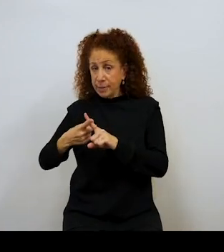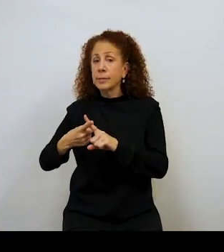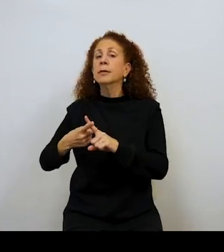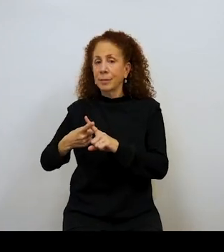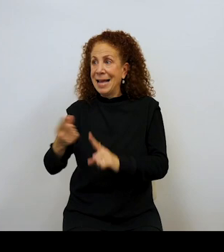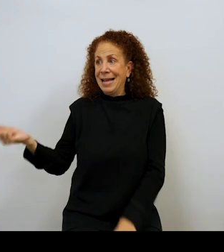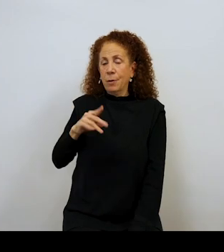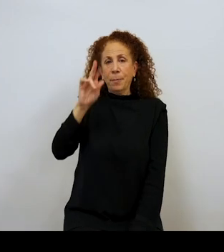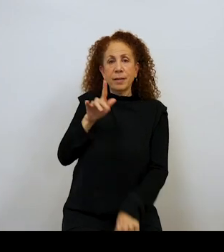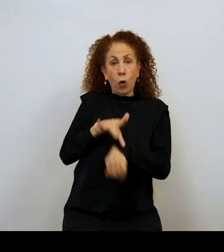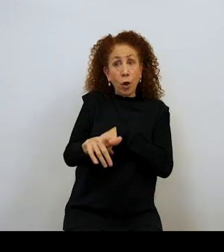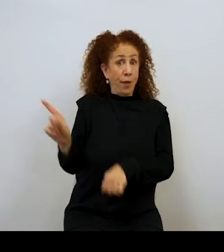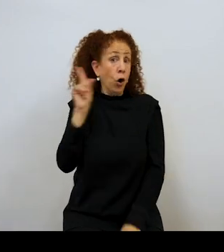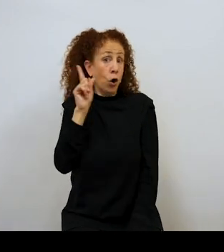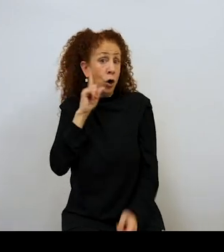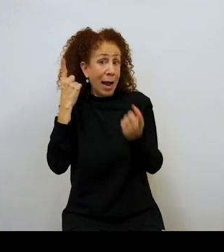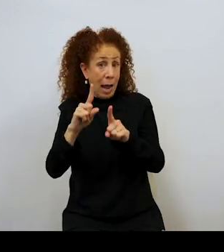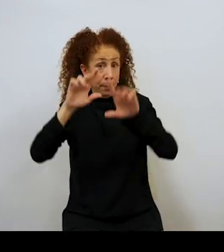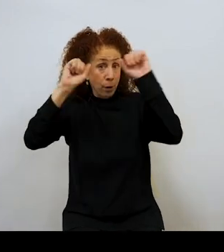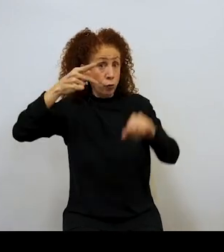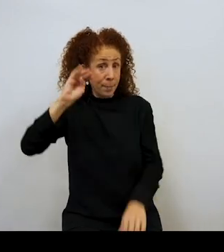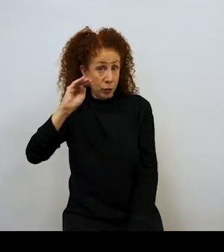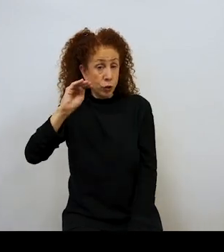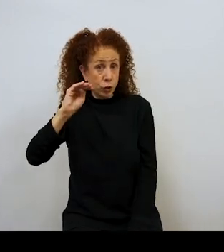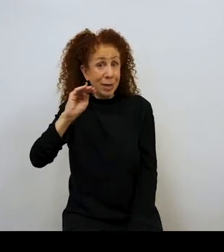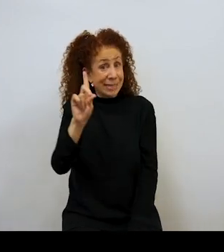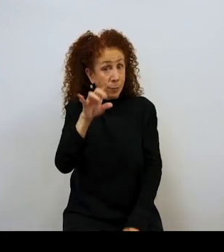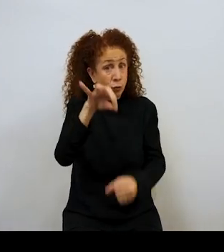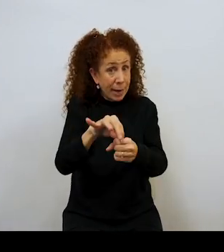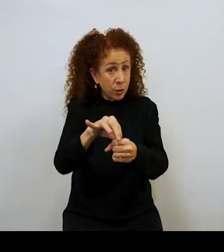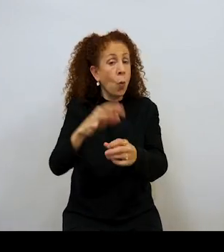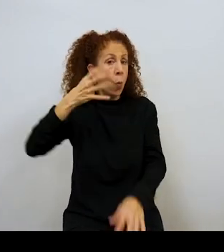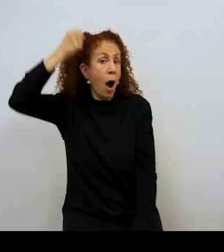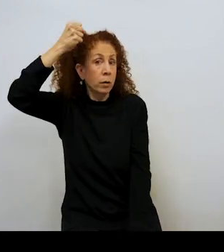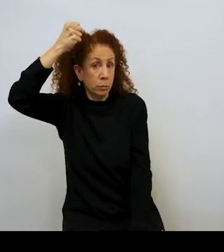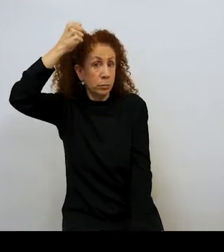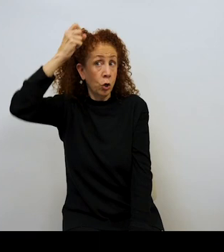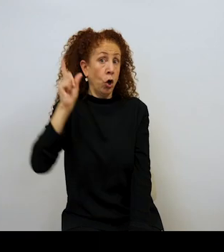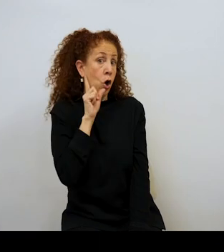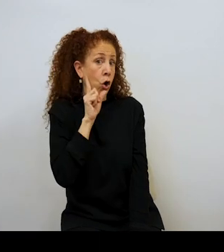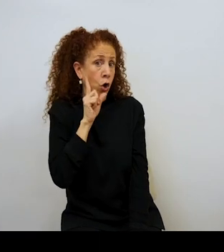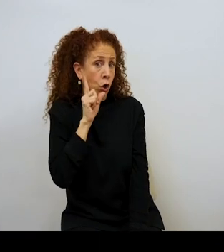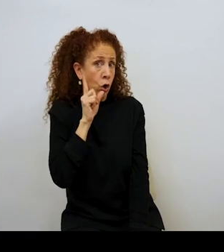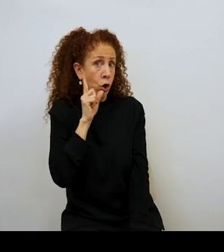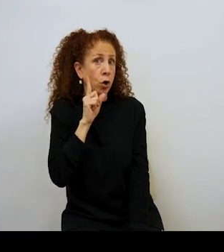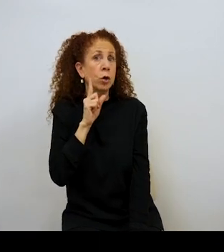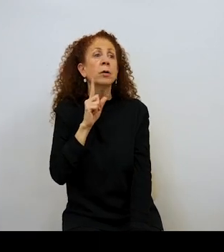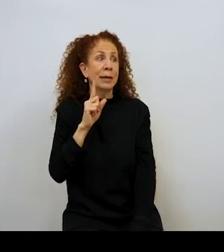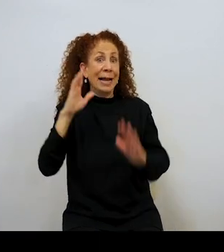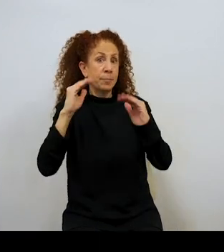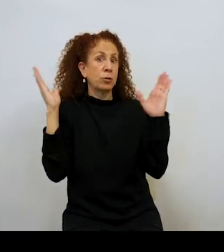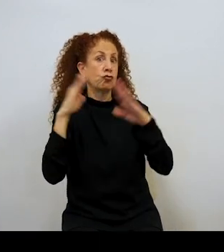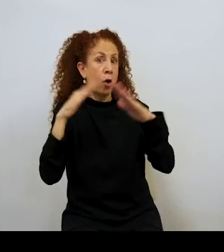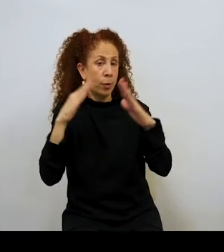pick us up early because they'd heard that the democratically elected prime minister had been hanged by the military dictator. They were expecting trouble